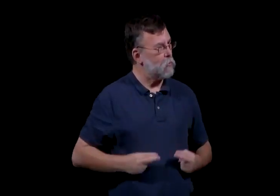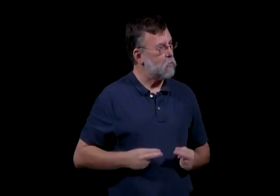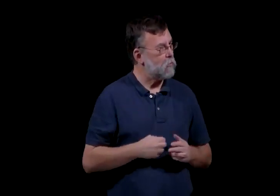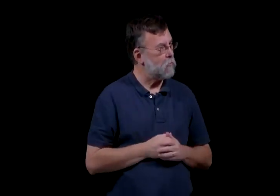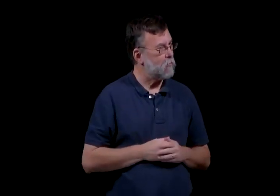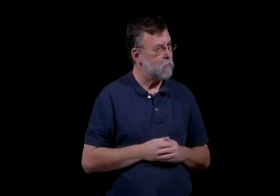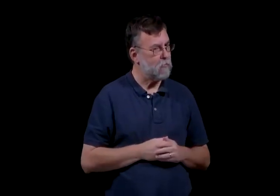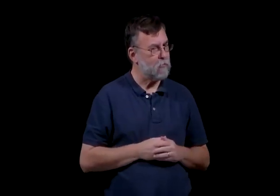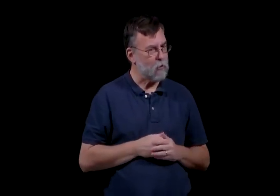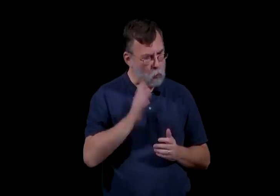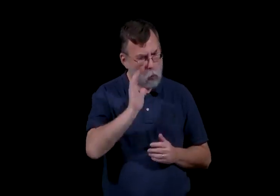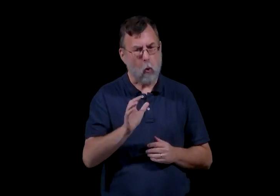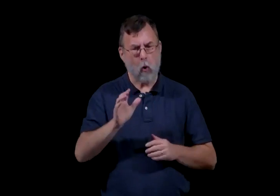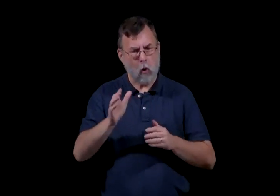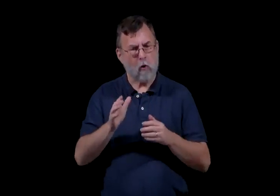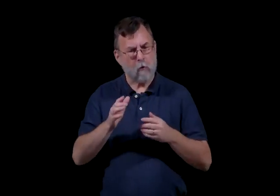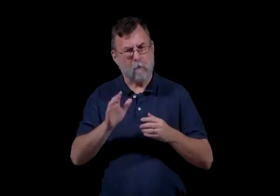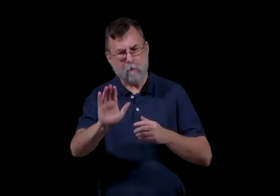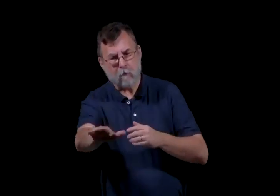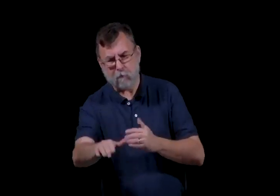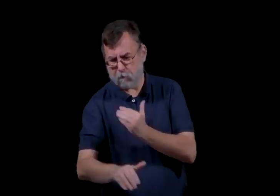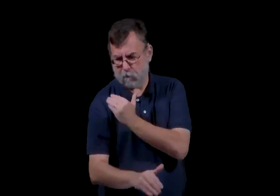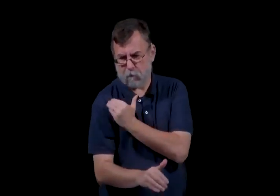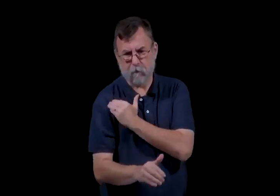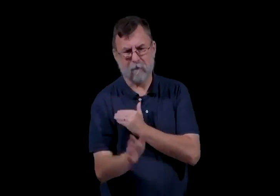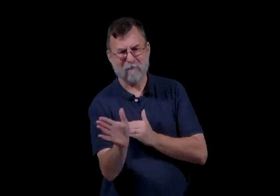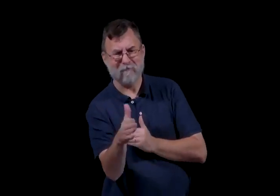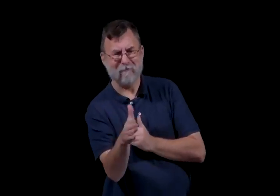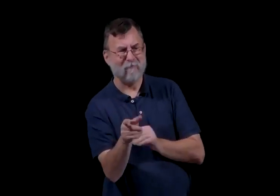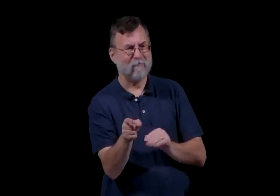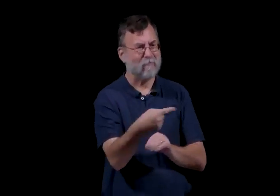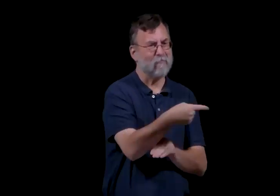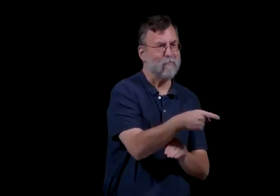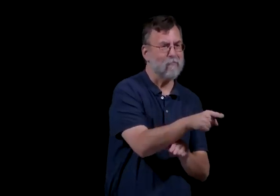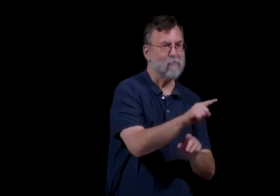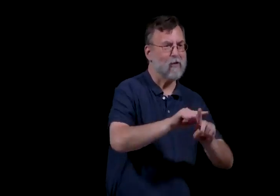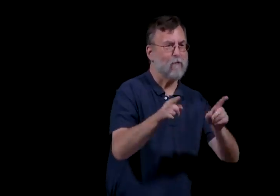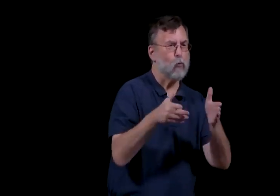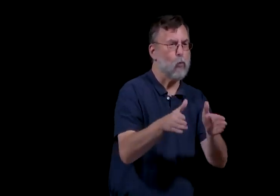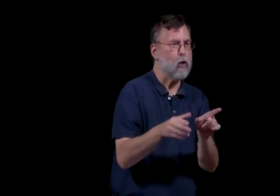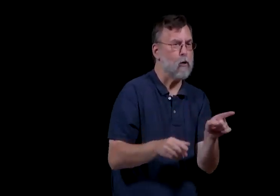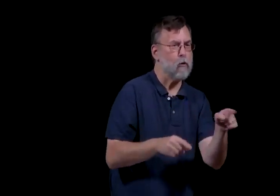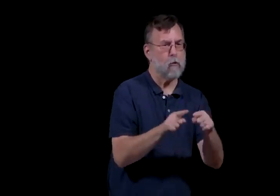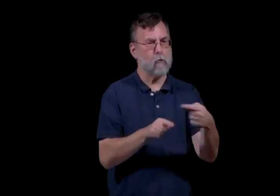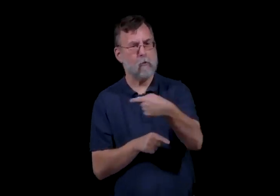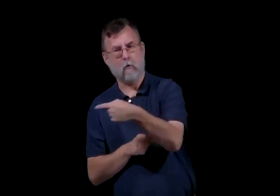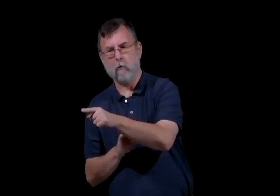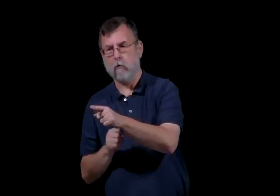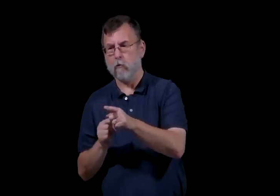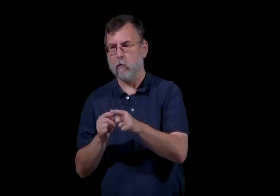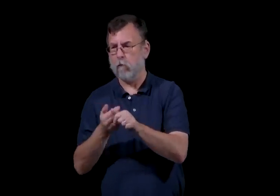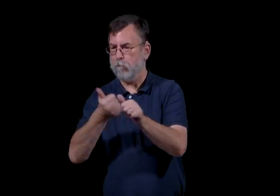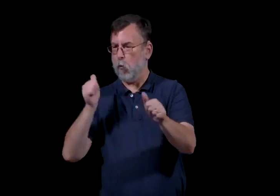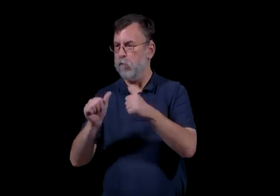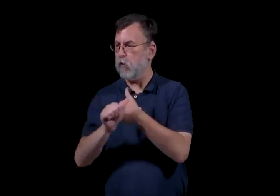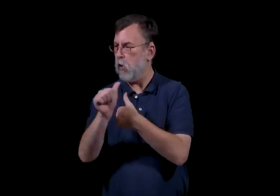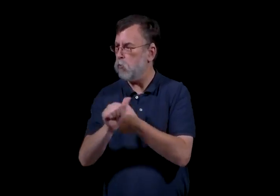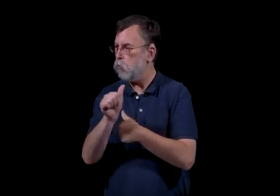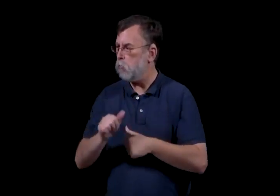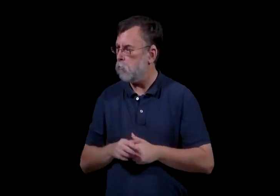apply. We as people who are the sheep, we know which way he leads us in the direction of which way we should